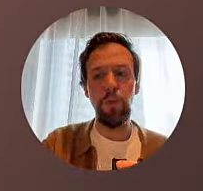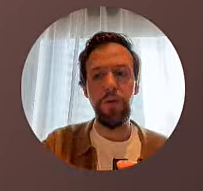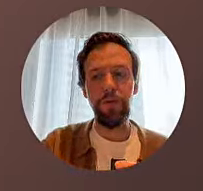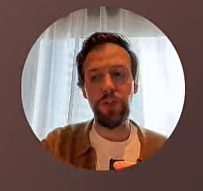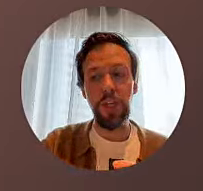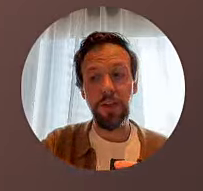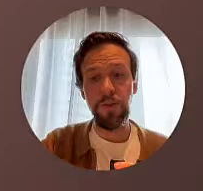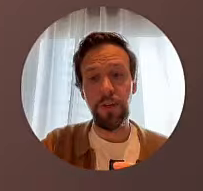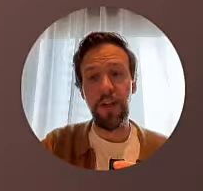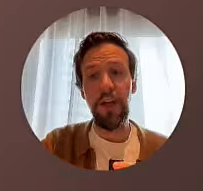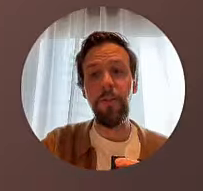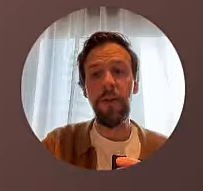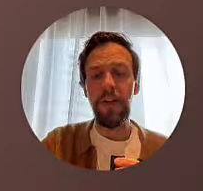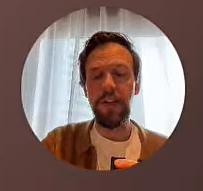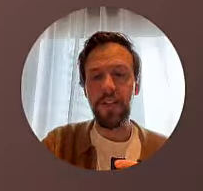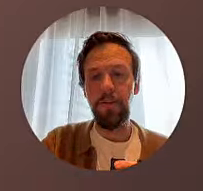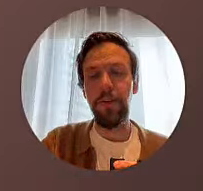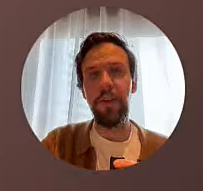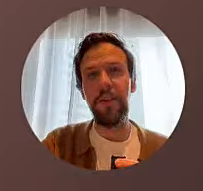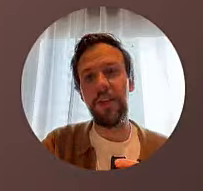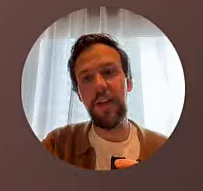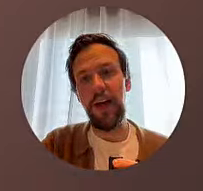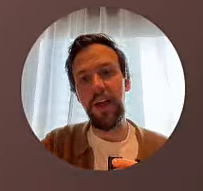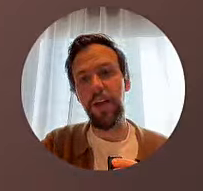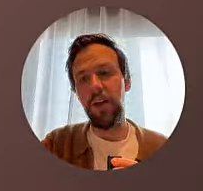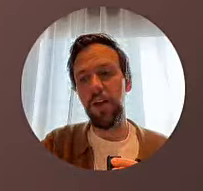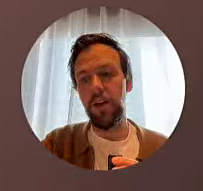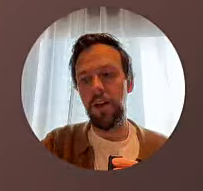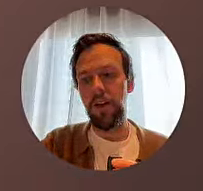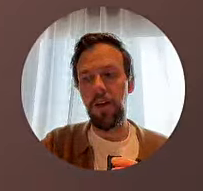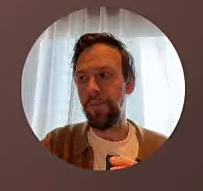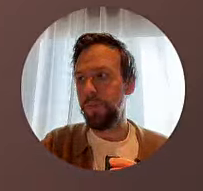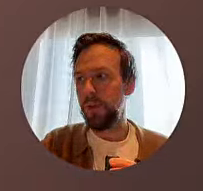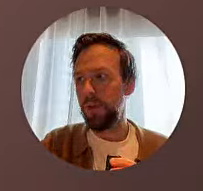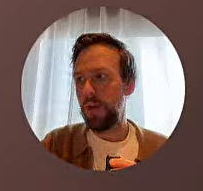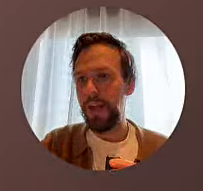up with just for the game. It's something that I